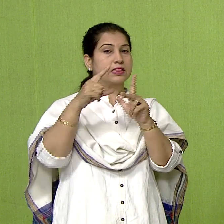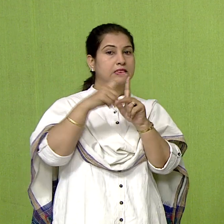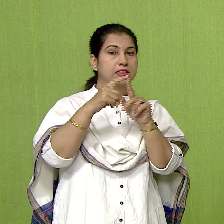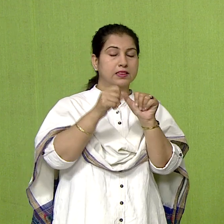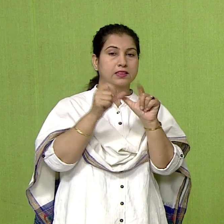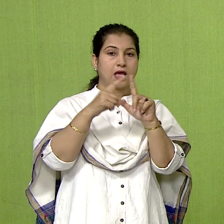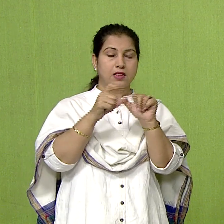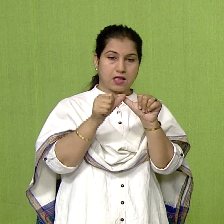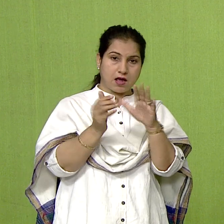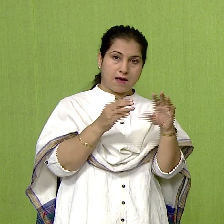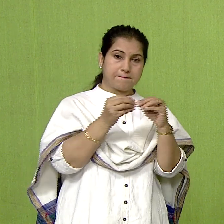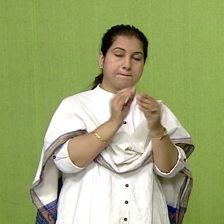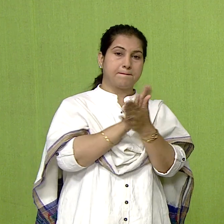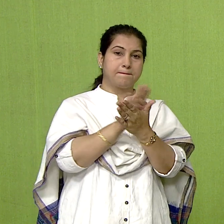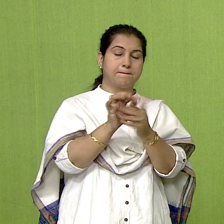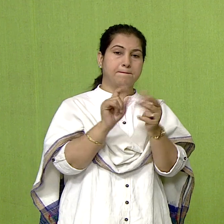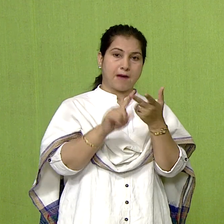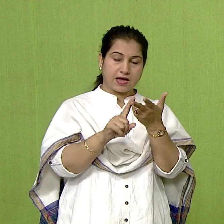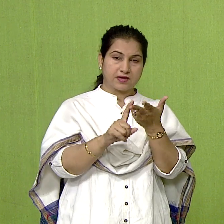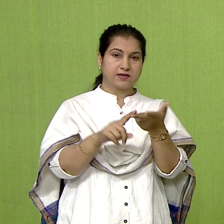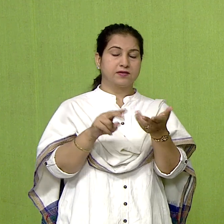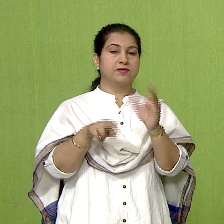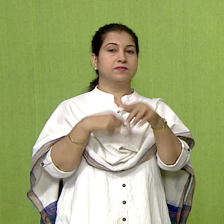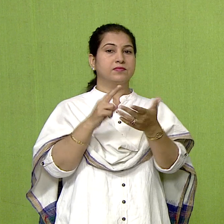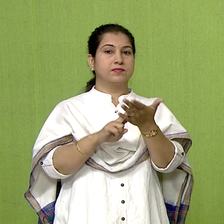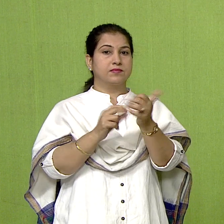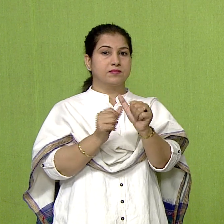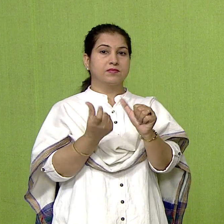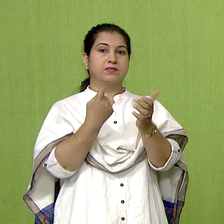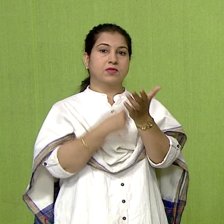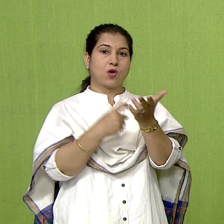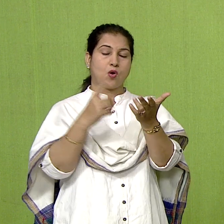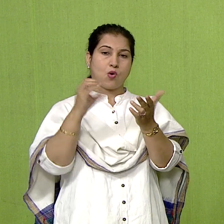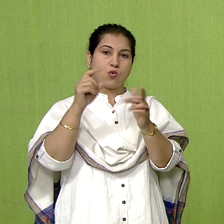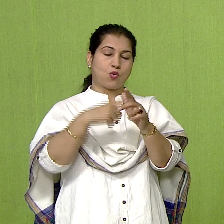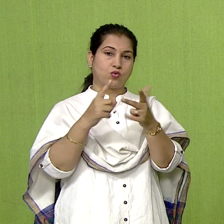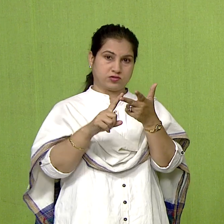and Badruddin Tayab ji, etc.